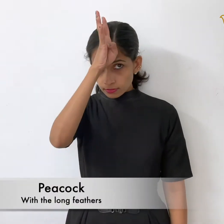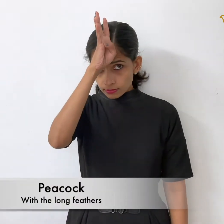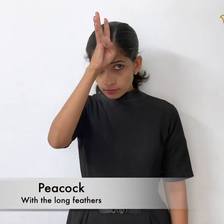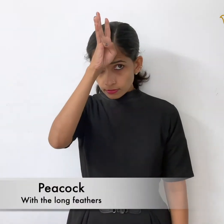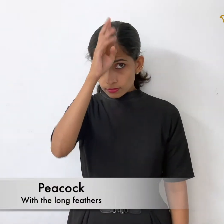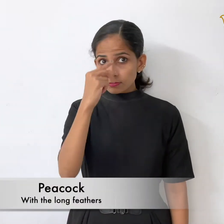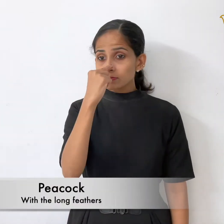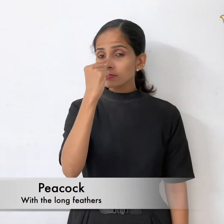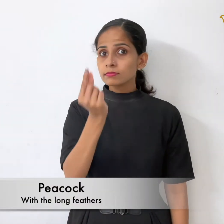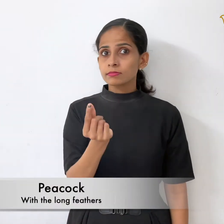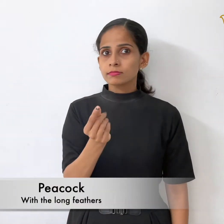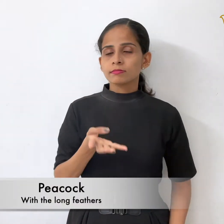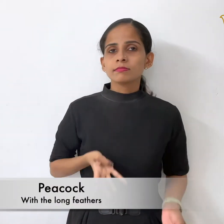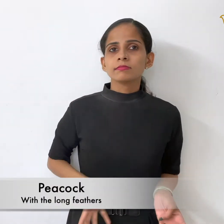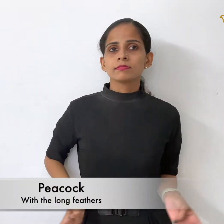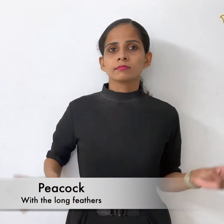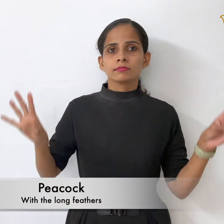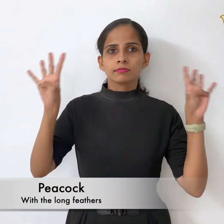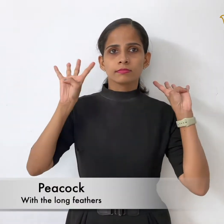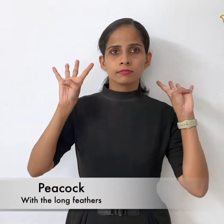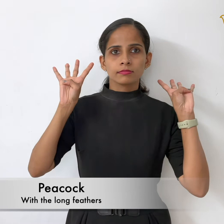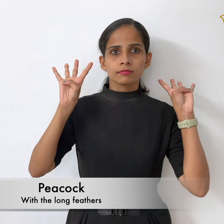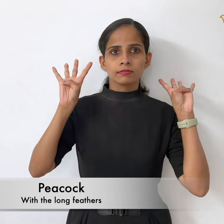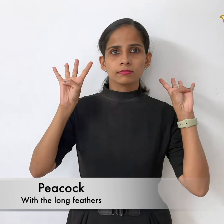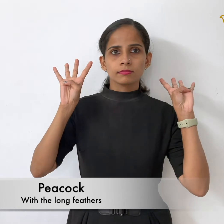Peacock, with the long feathers.